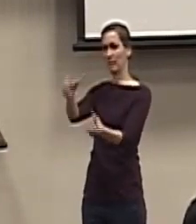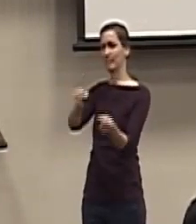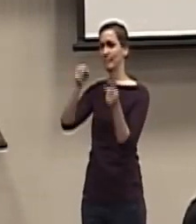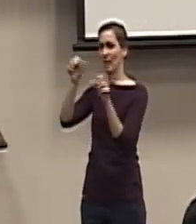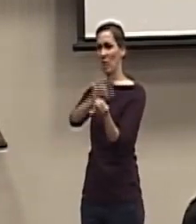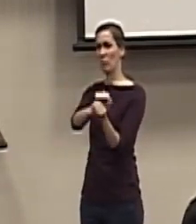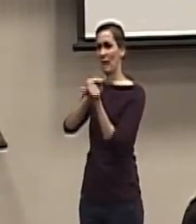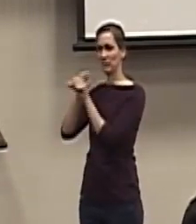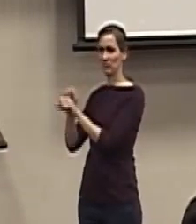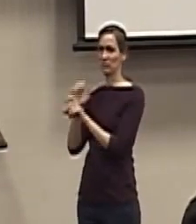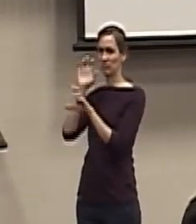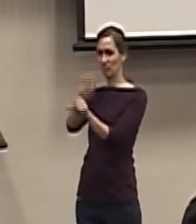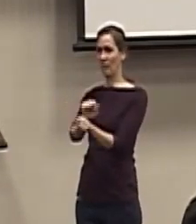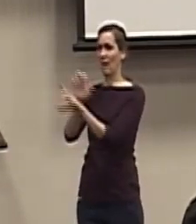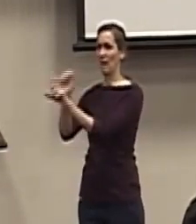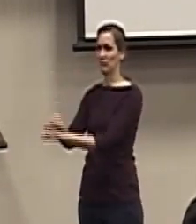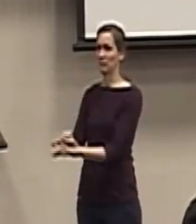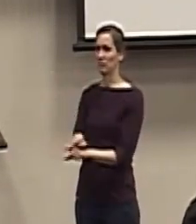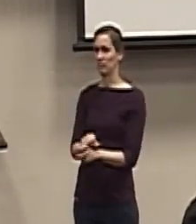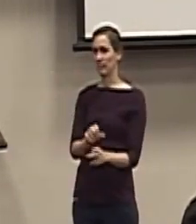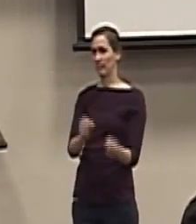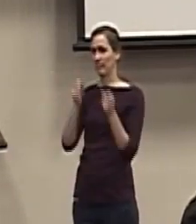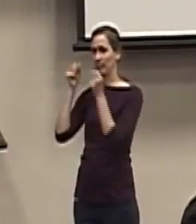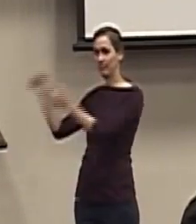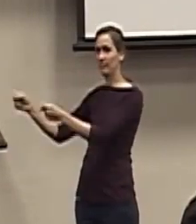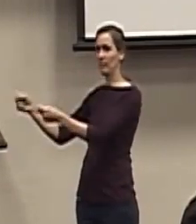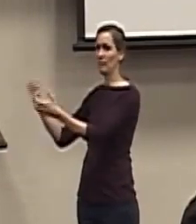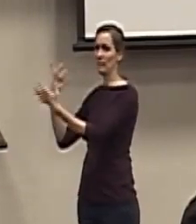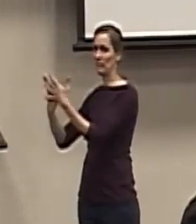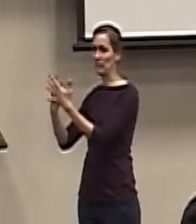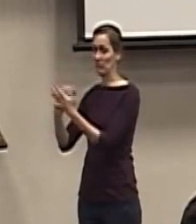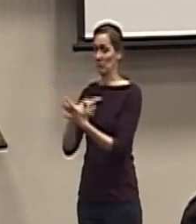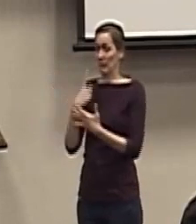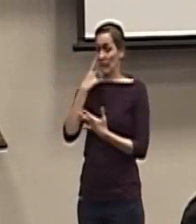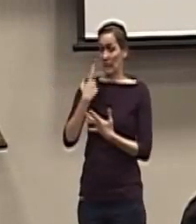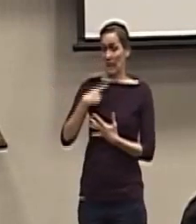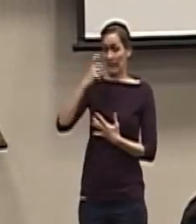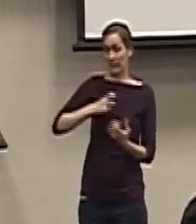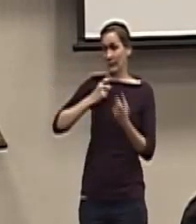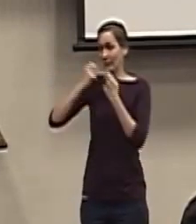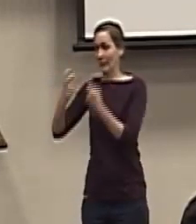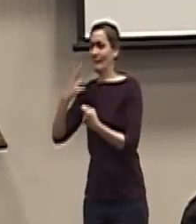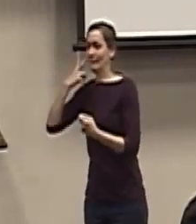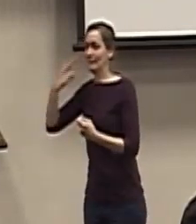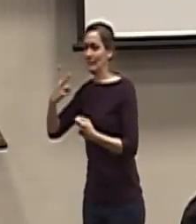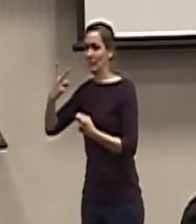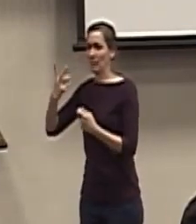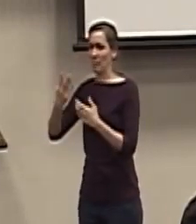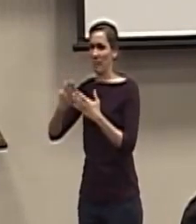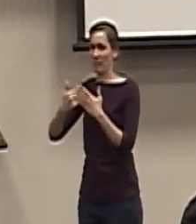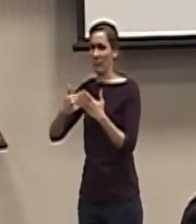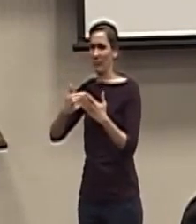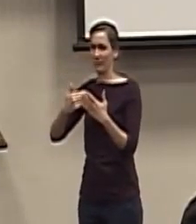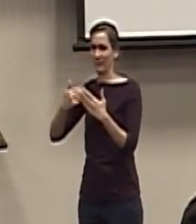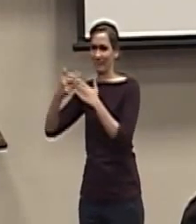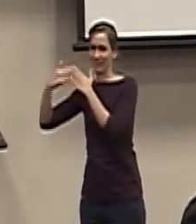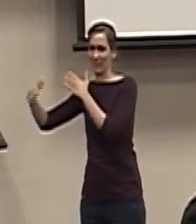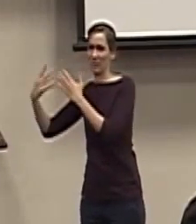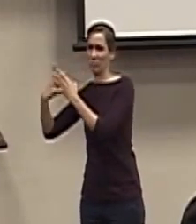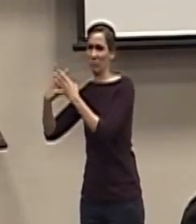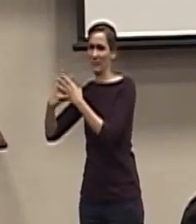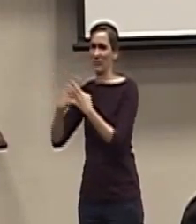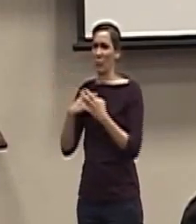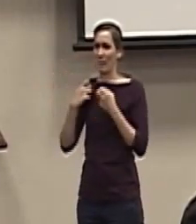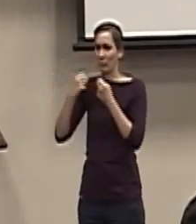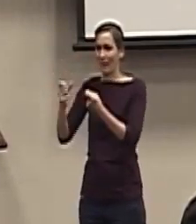they're transferred to the county seat in Stillwater. And so I'm driving towards our little jail there in